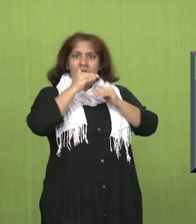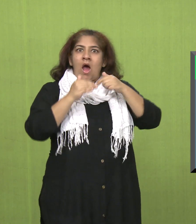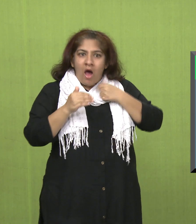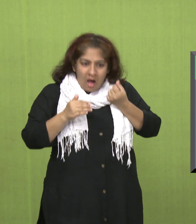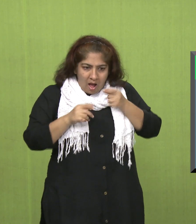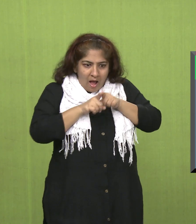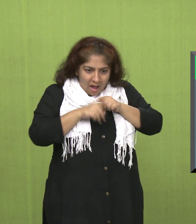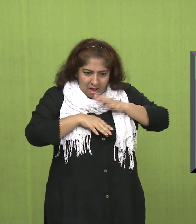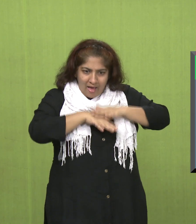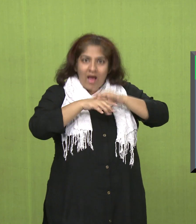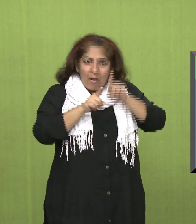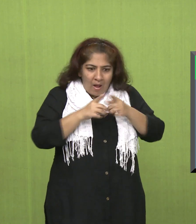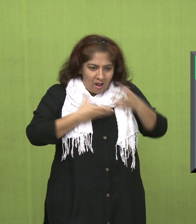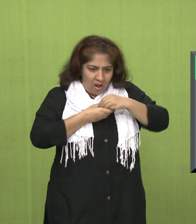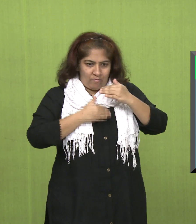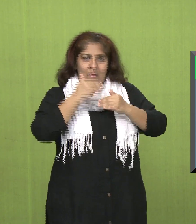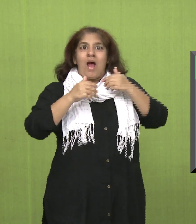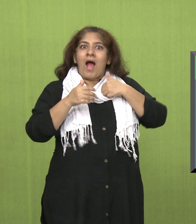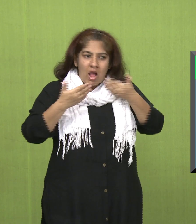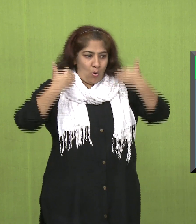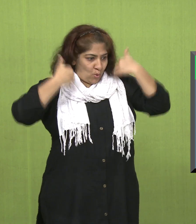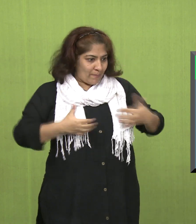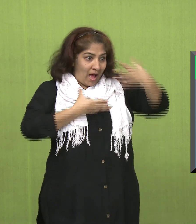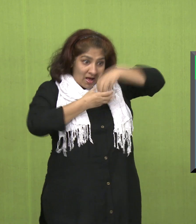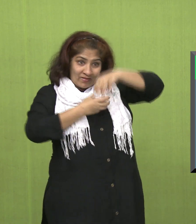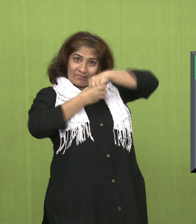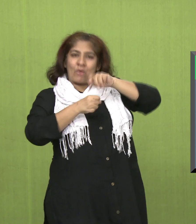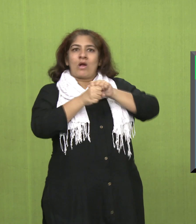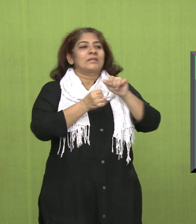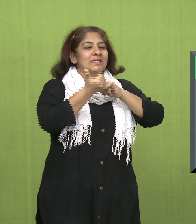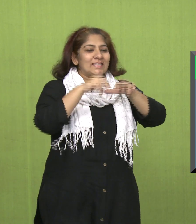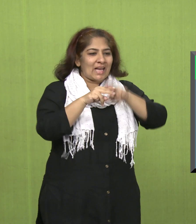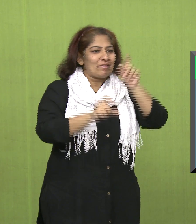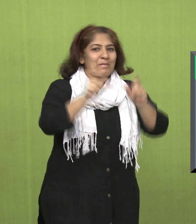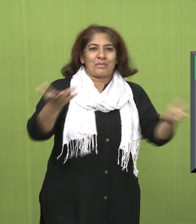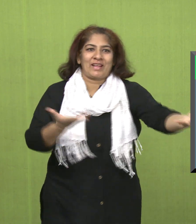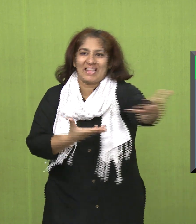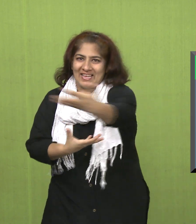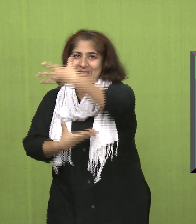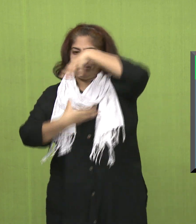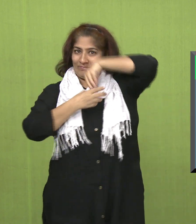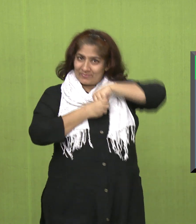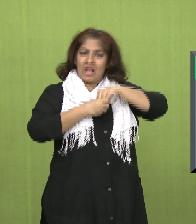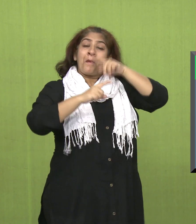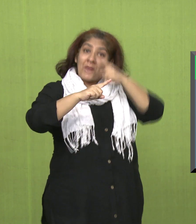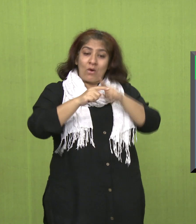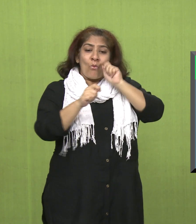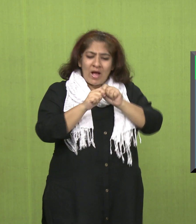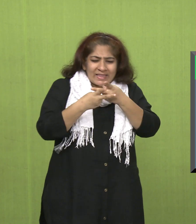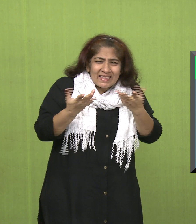staff who can work with me and work together in a team. And there are so many people involved, so they all